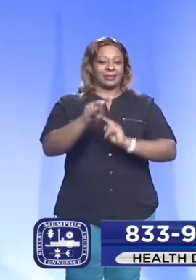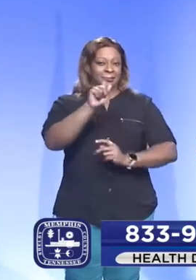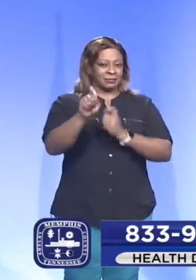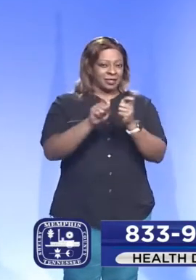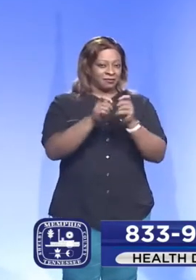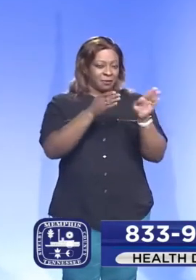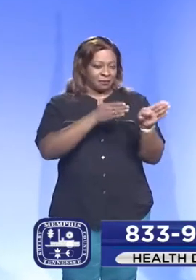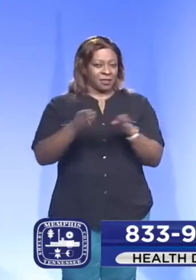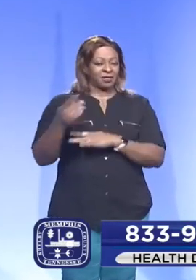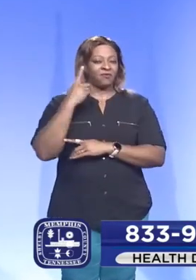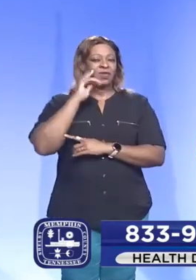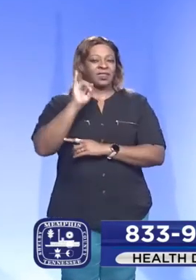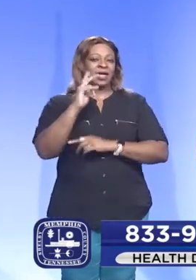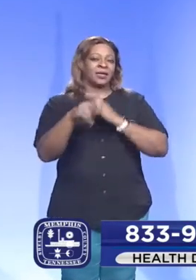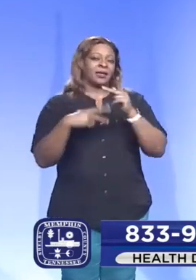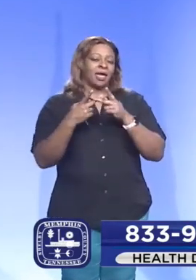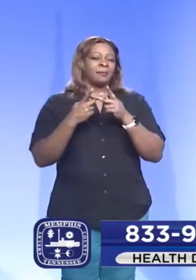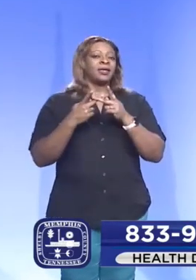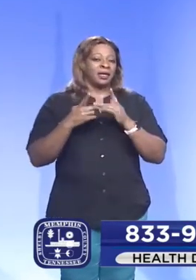plan for the event.